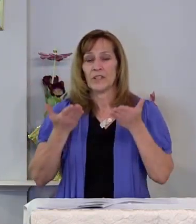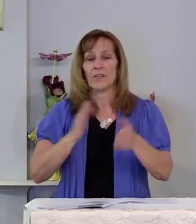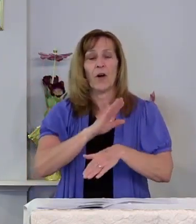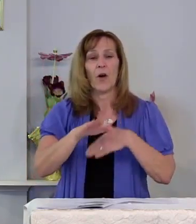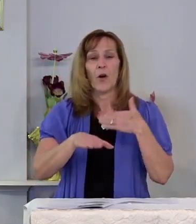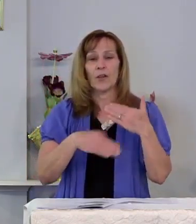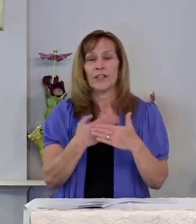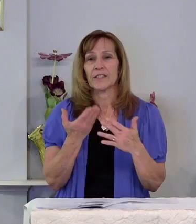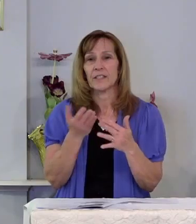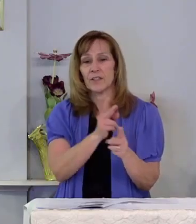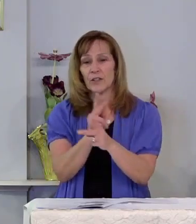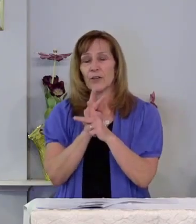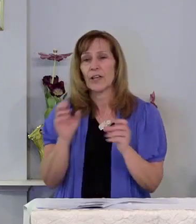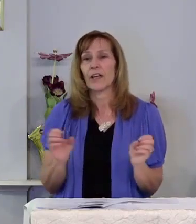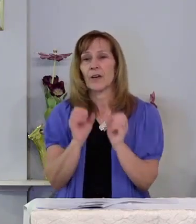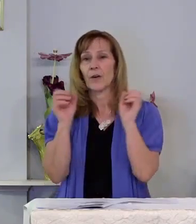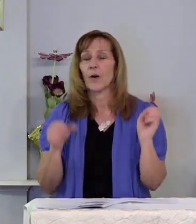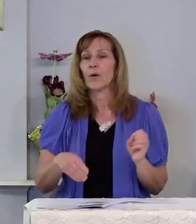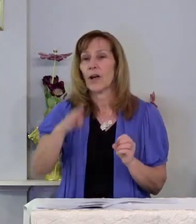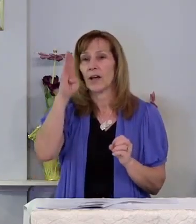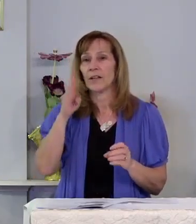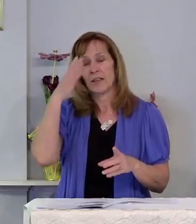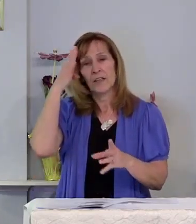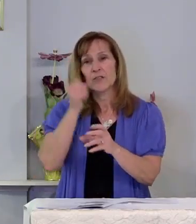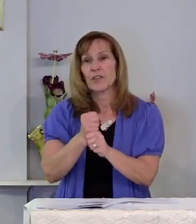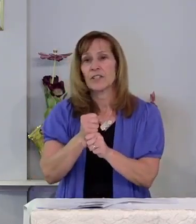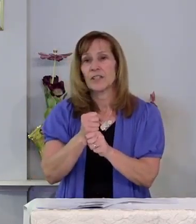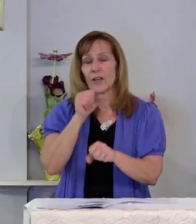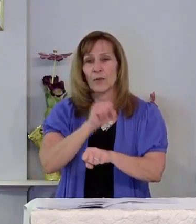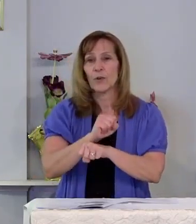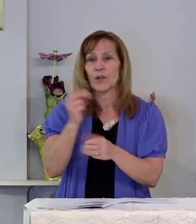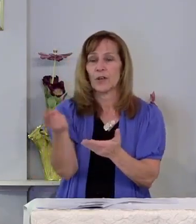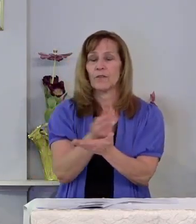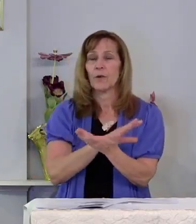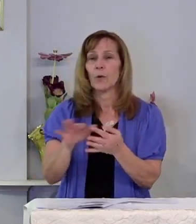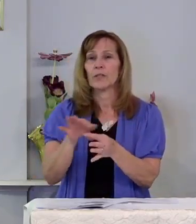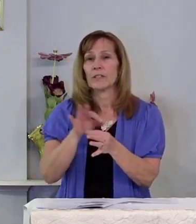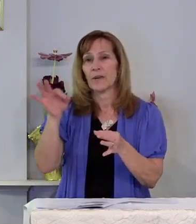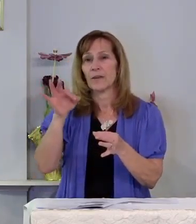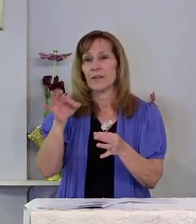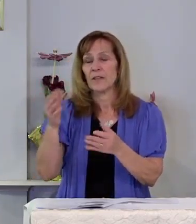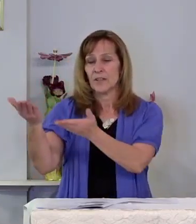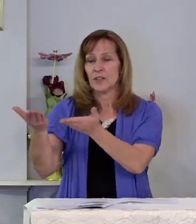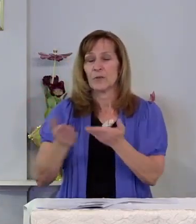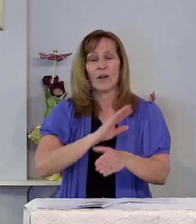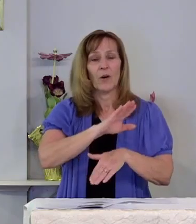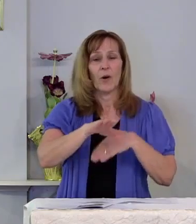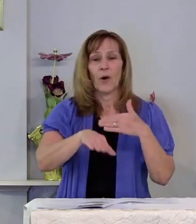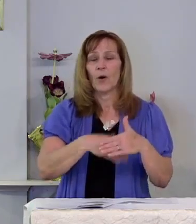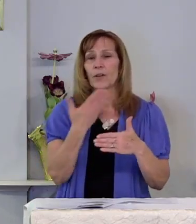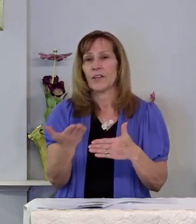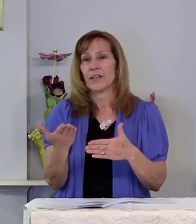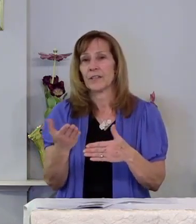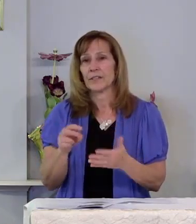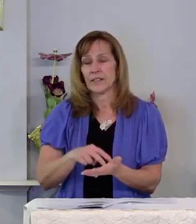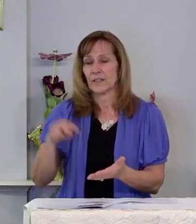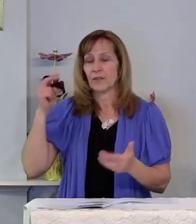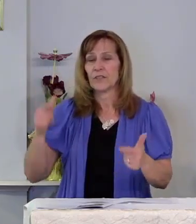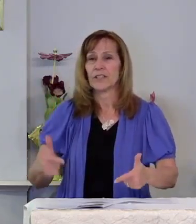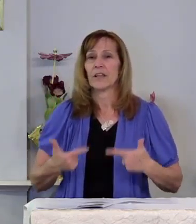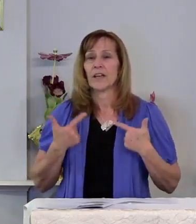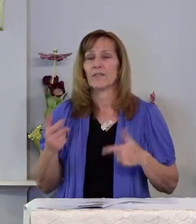through Jesus Christ, the firstborn of the dead. Join us all together in his resurrection on the